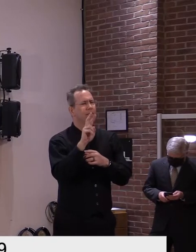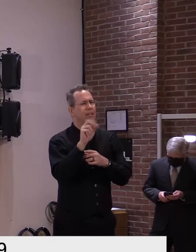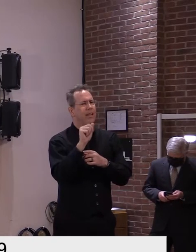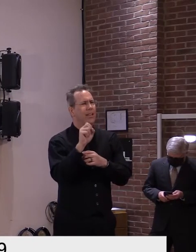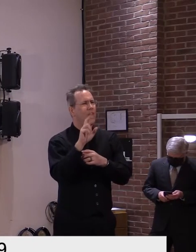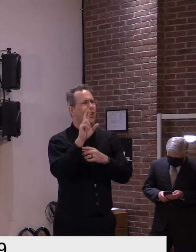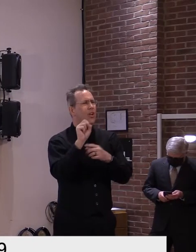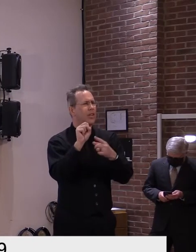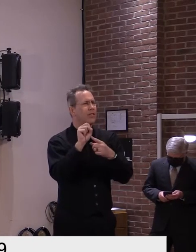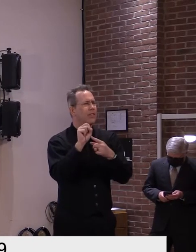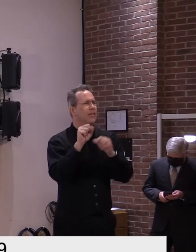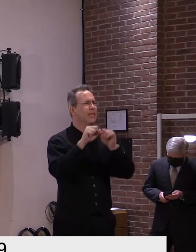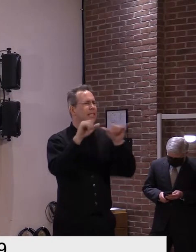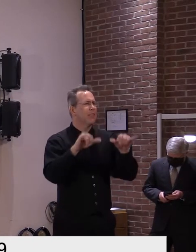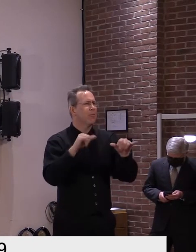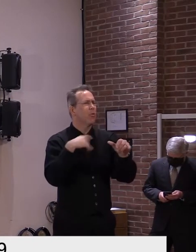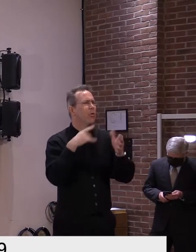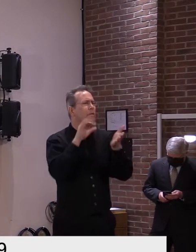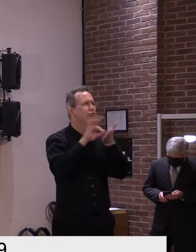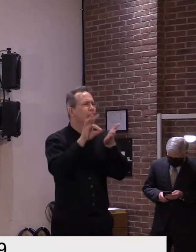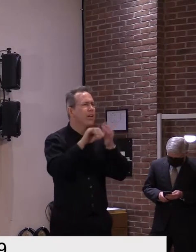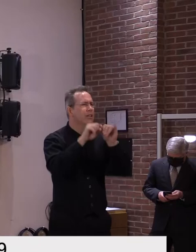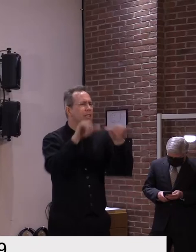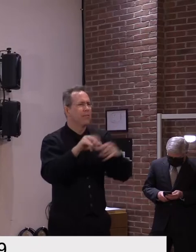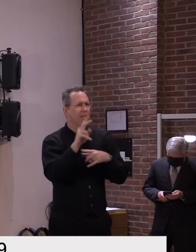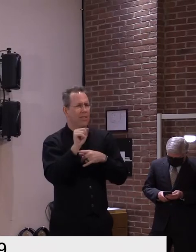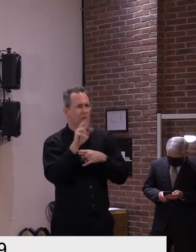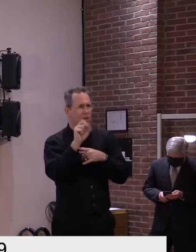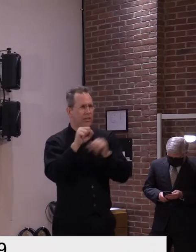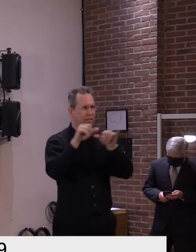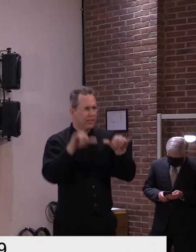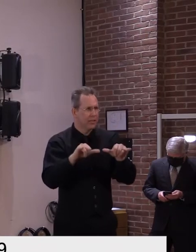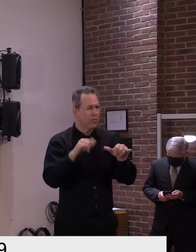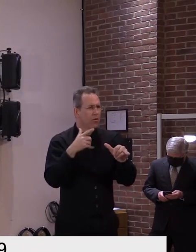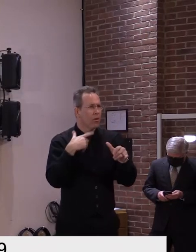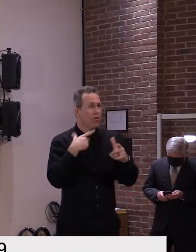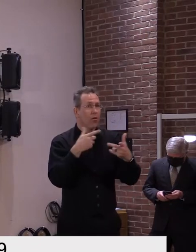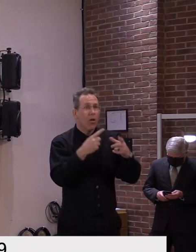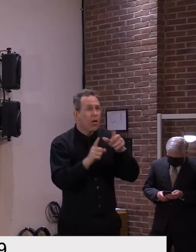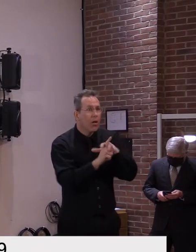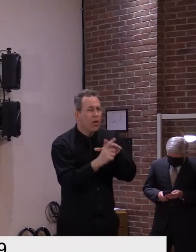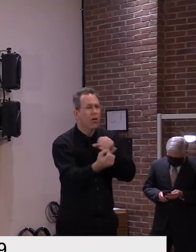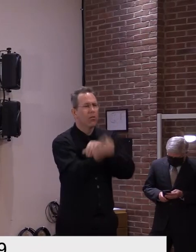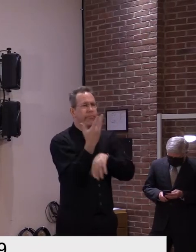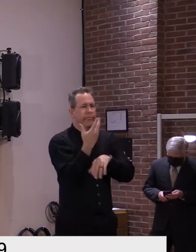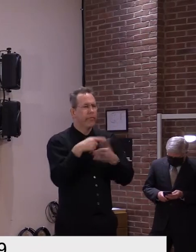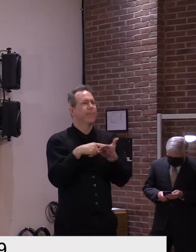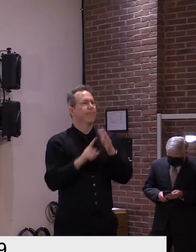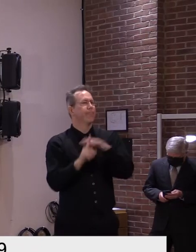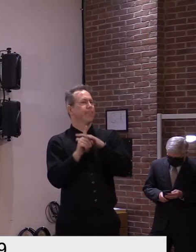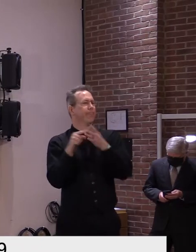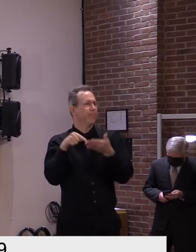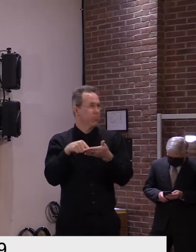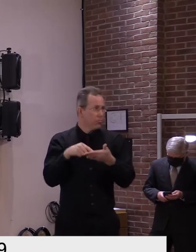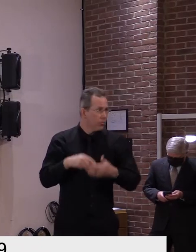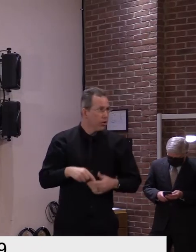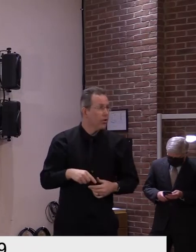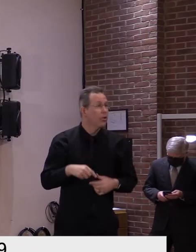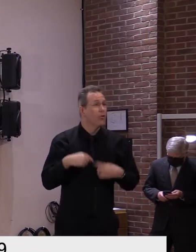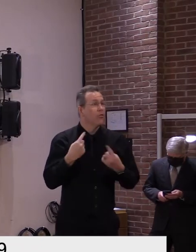I think was this morning, was 99 instances out of the well over hundreds of